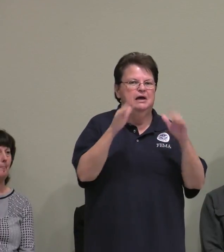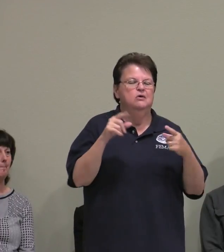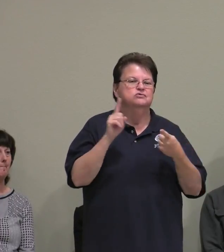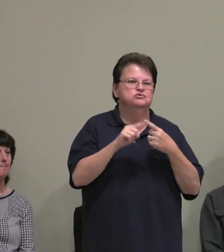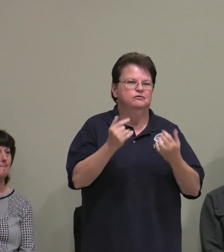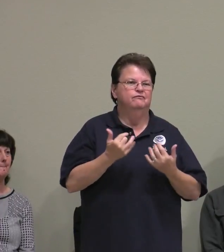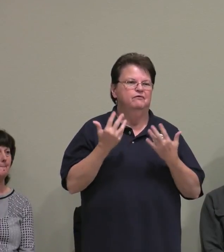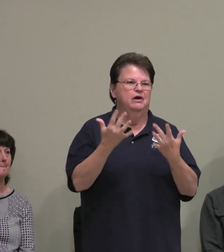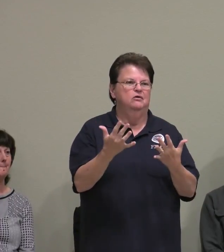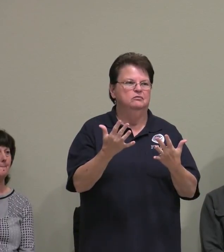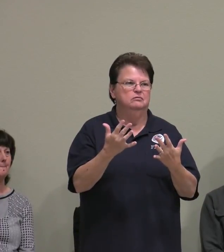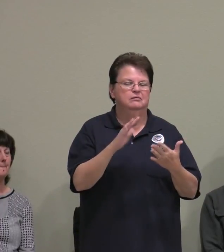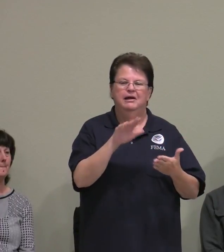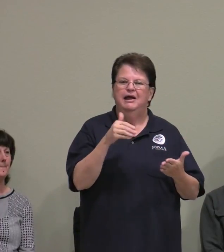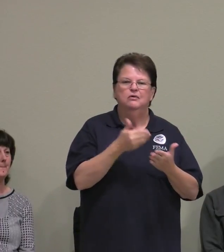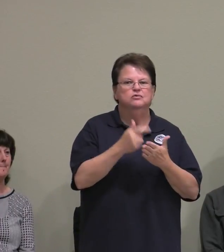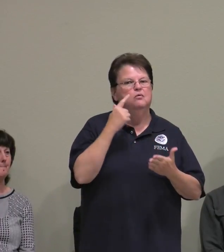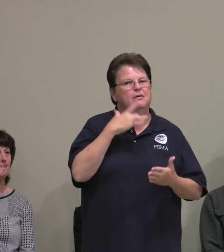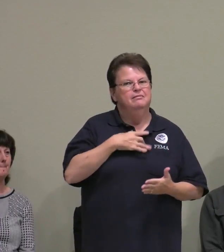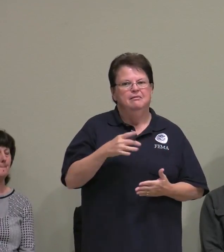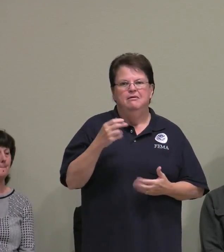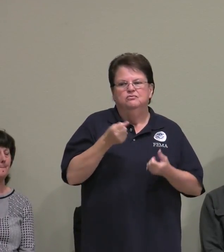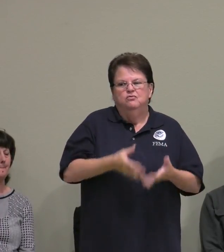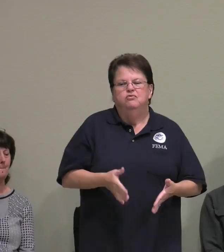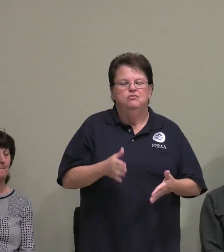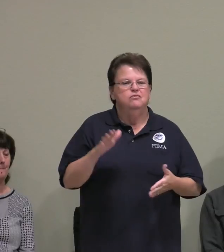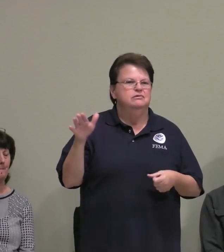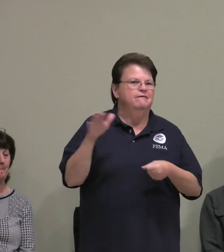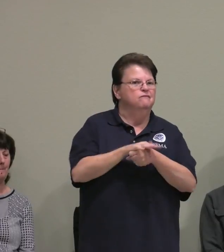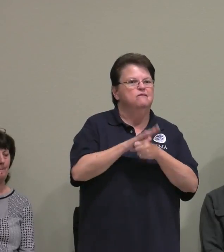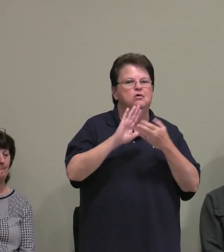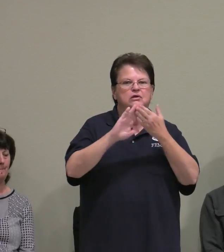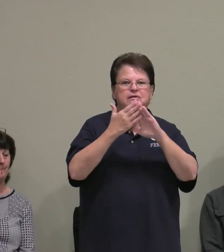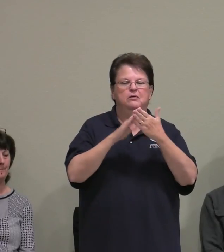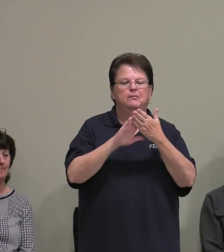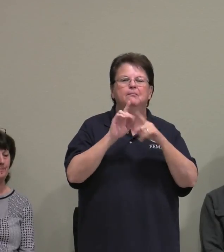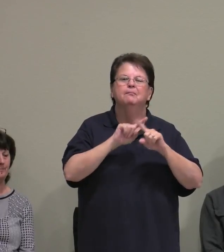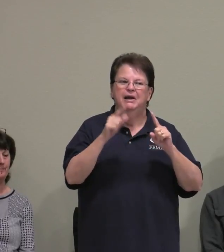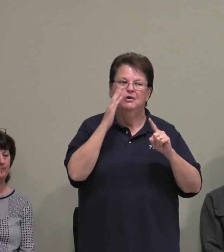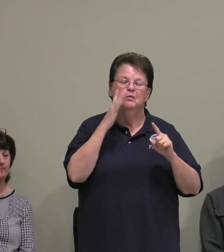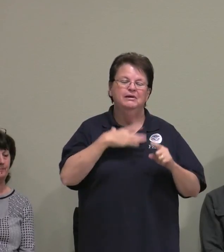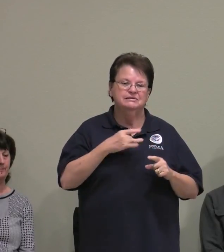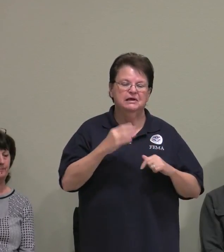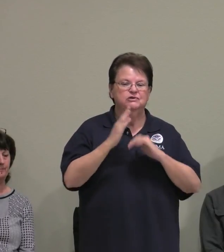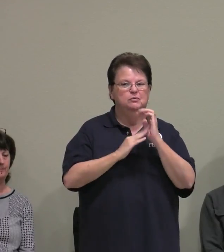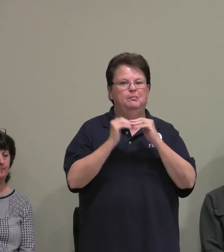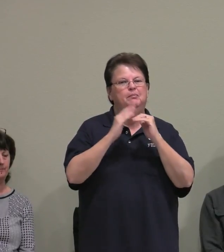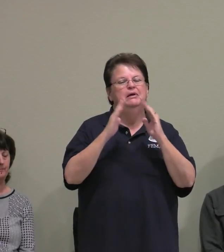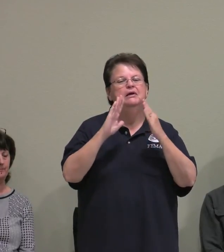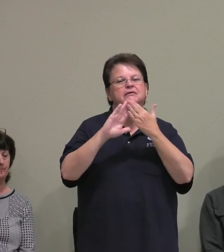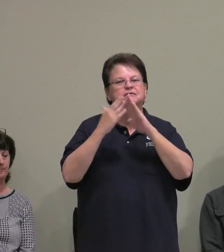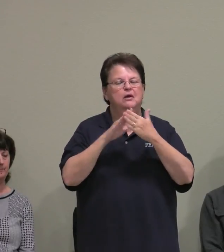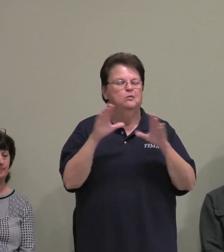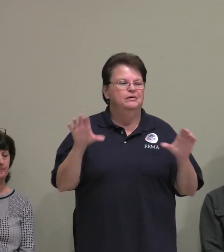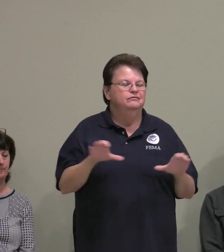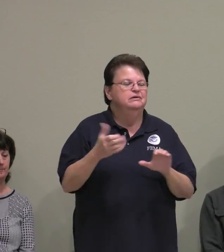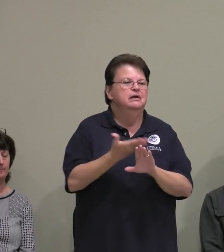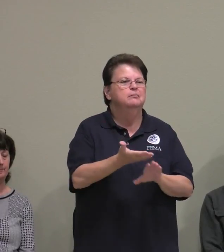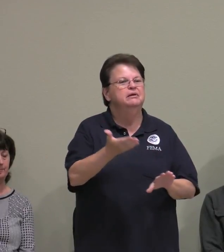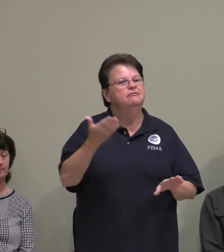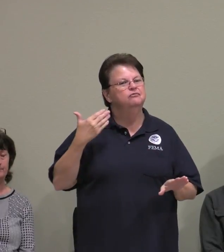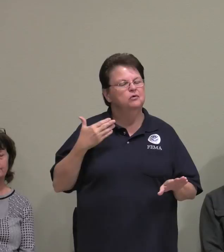I don't know what it's like to lose a whole town. But I do know what it's like to build a whole town. Because we've done it before as